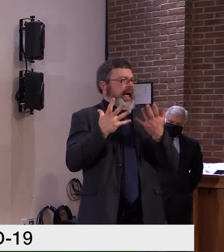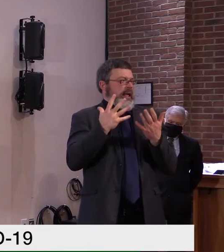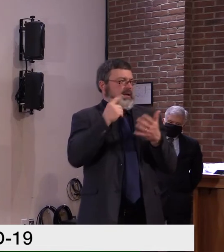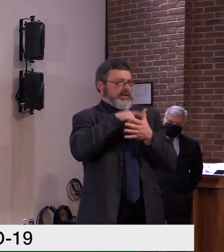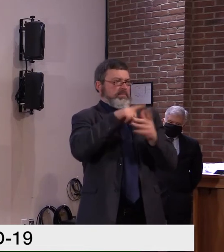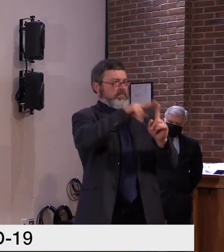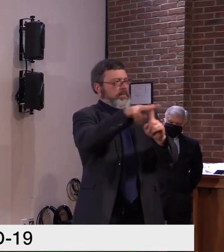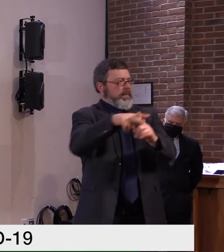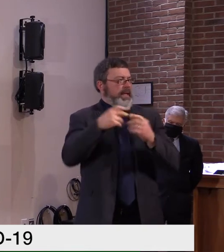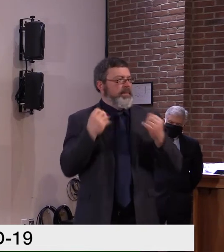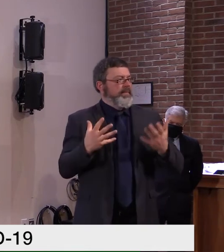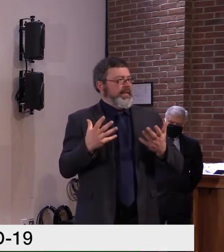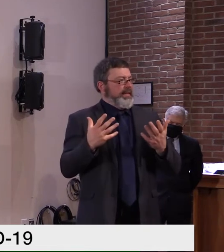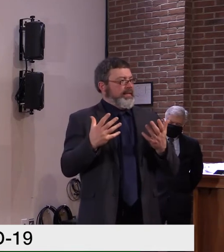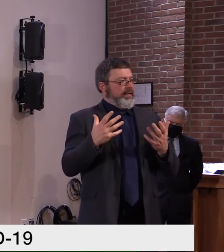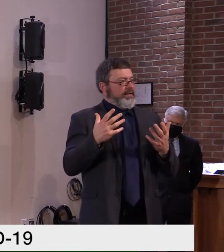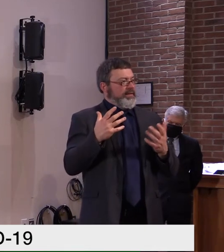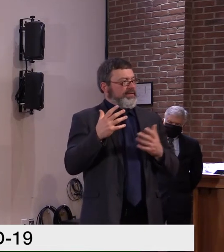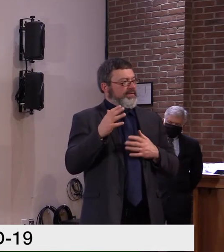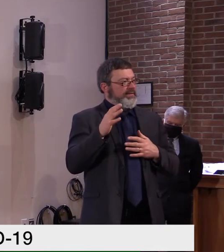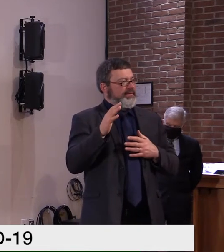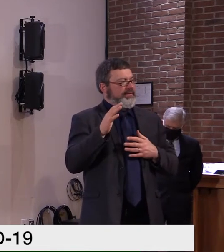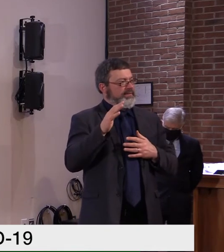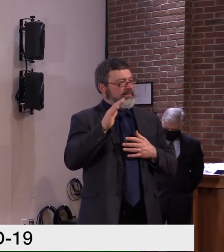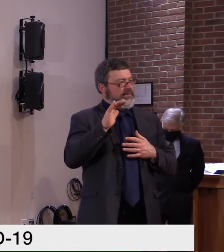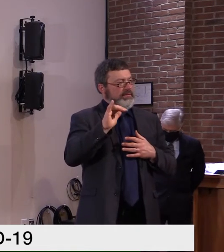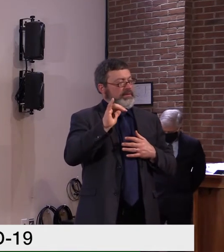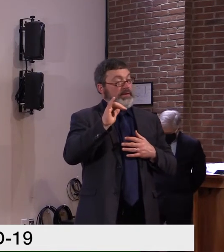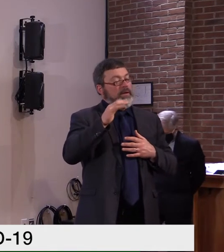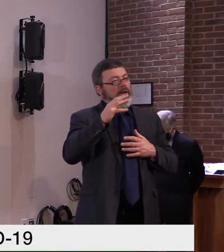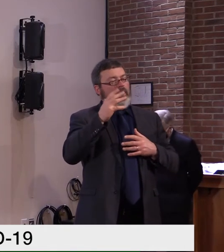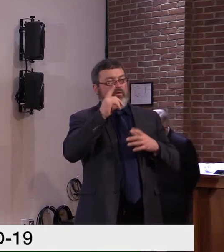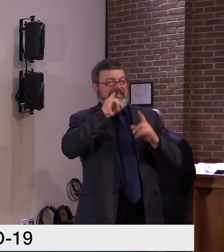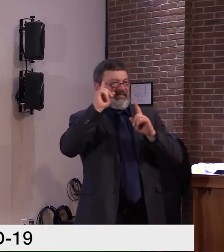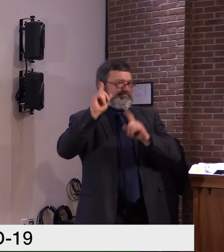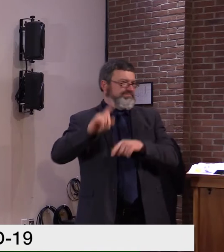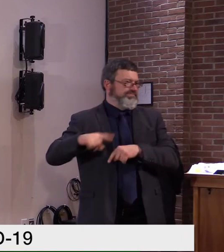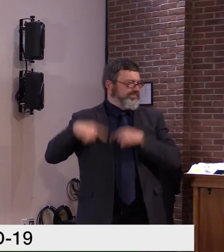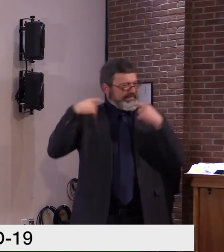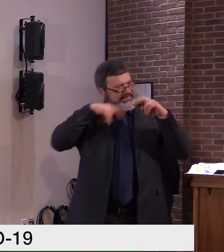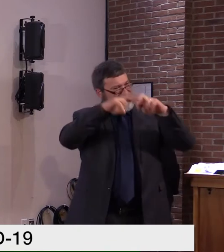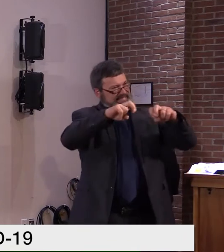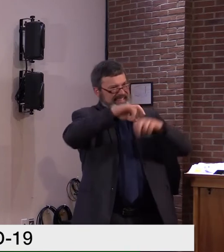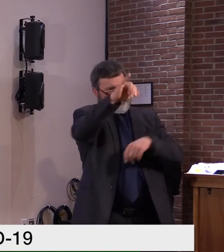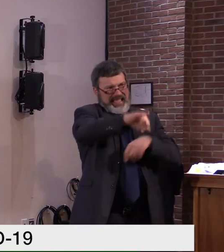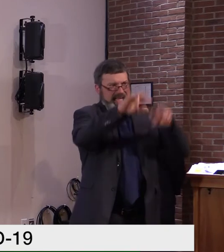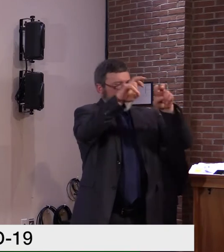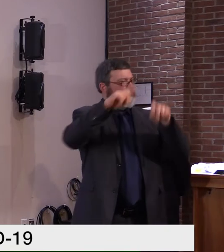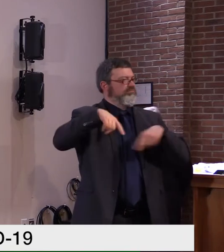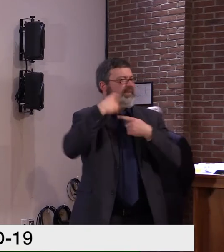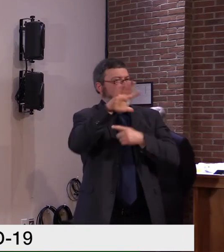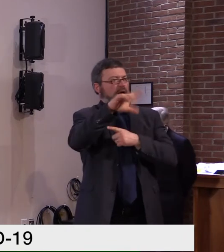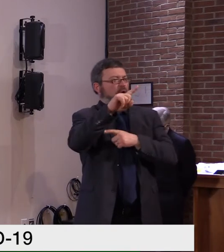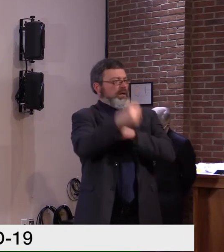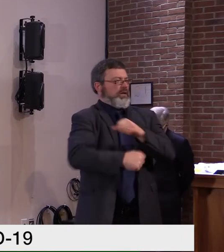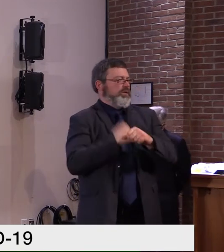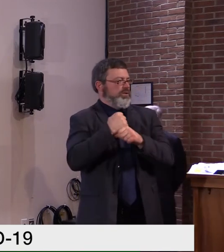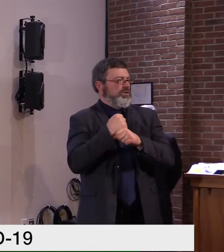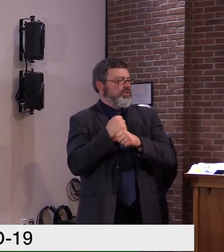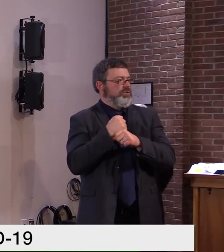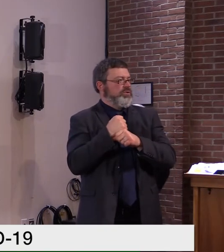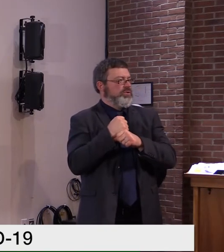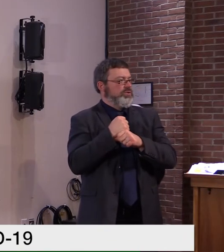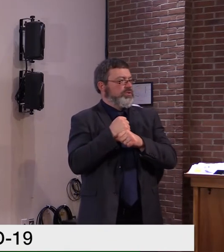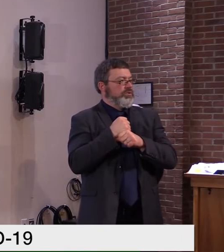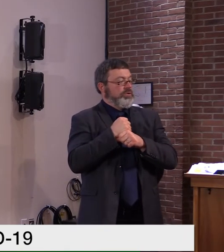it'll be 51 years of studies and reports that talk about the best way to deliver safety services. But